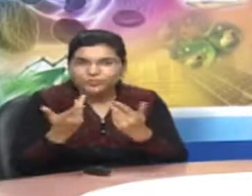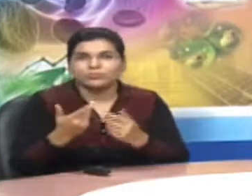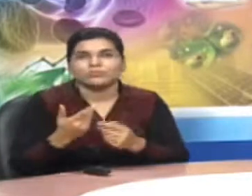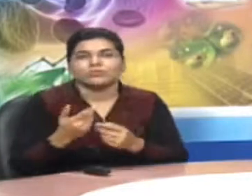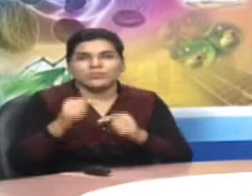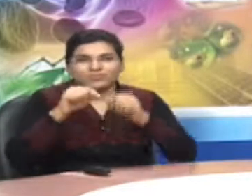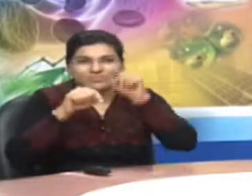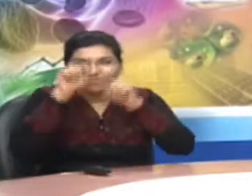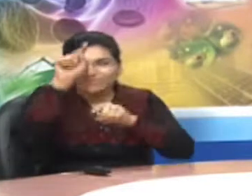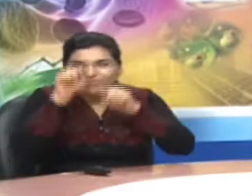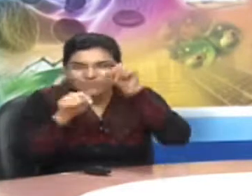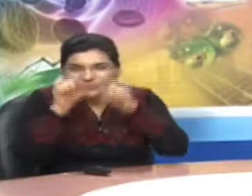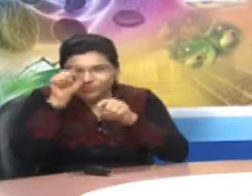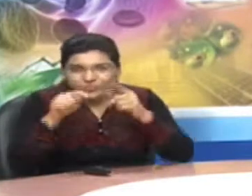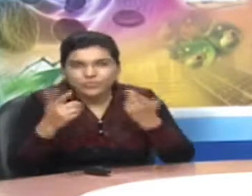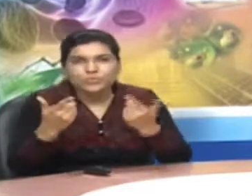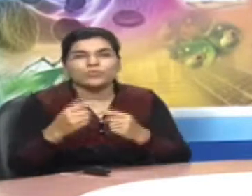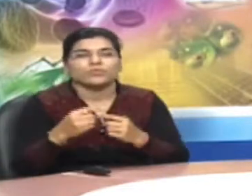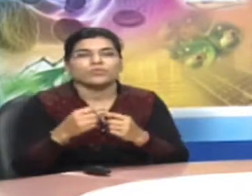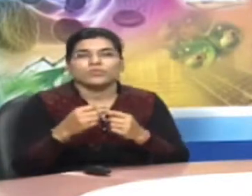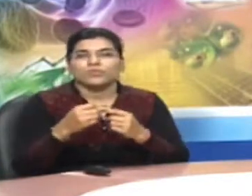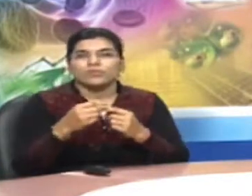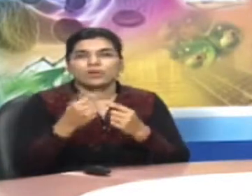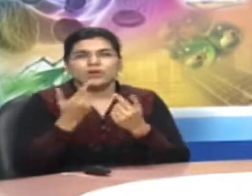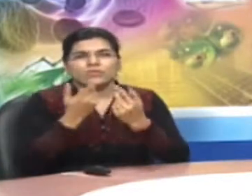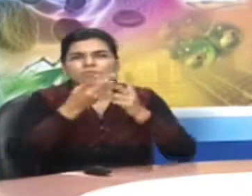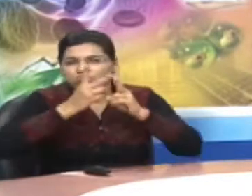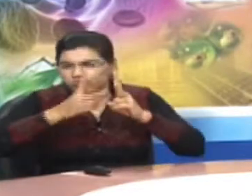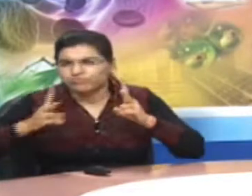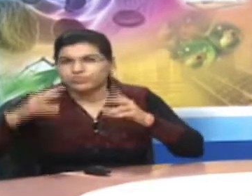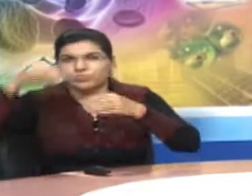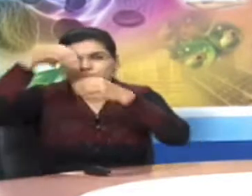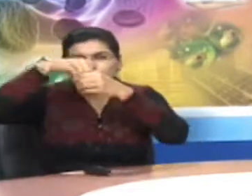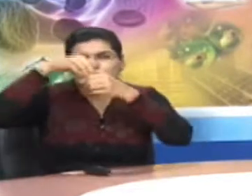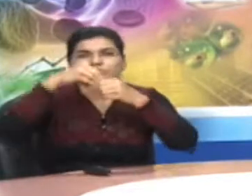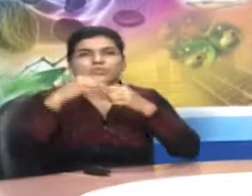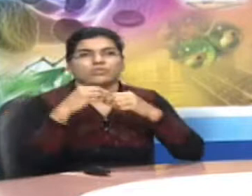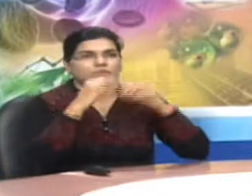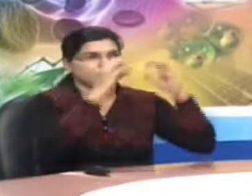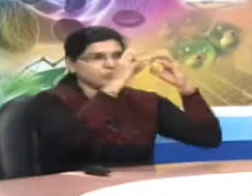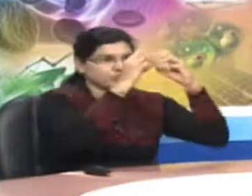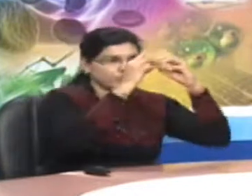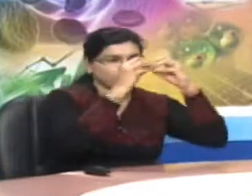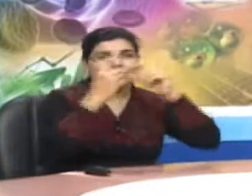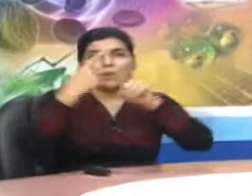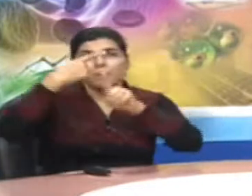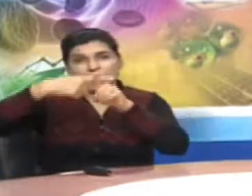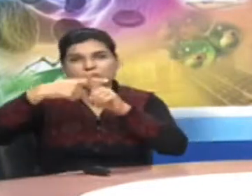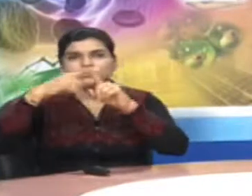where you can add the title and add content. Content could be graph,